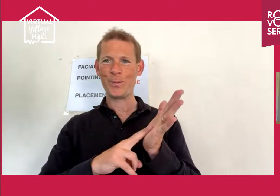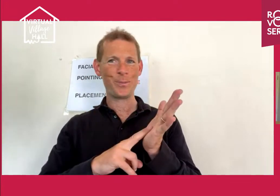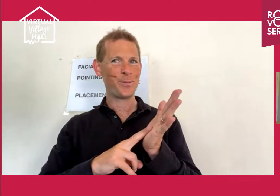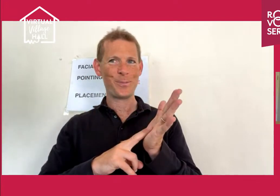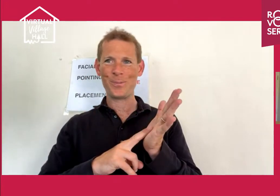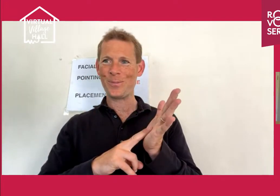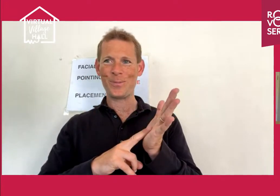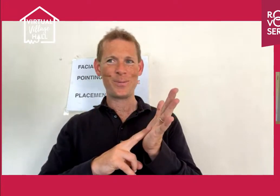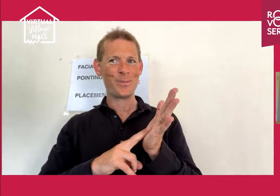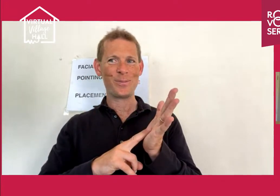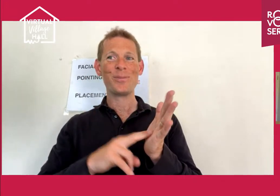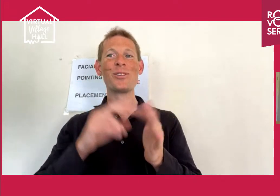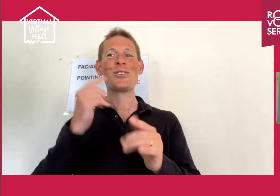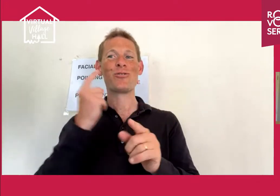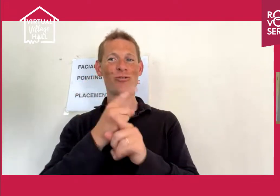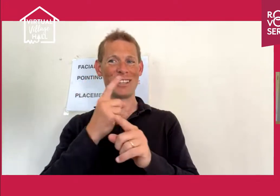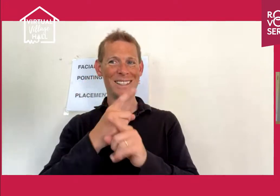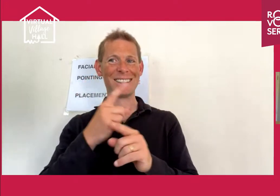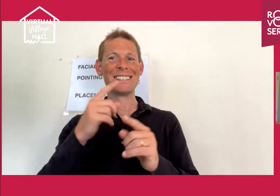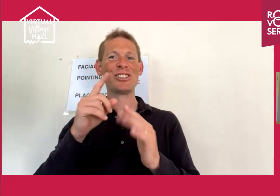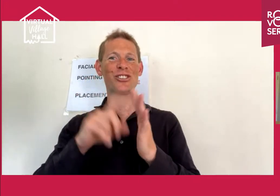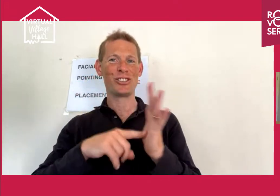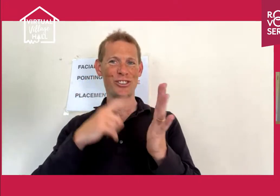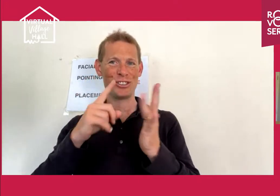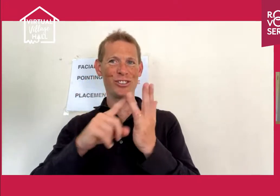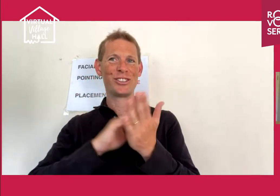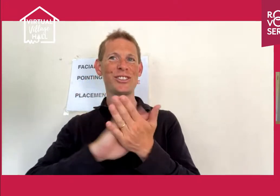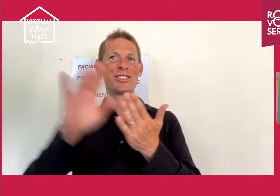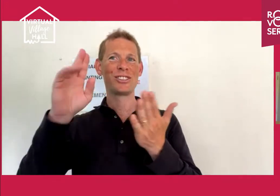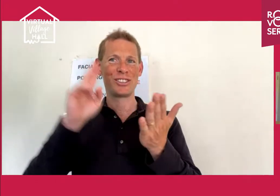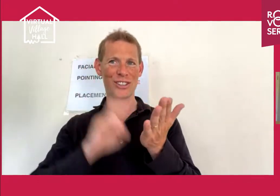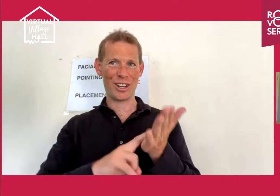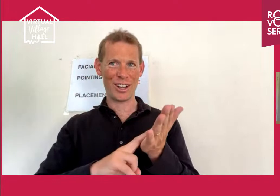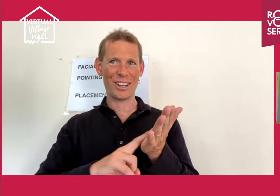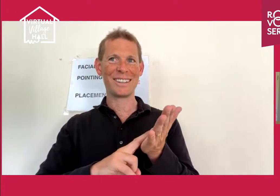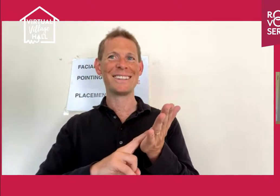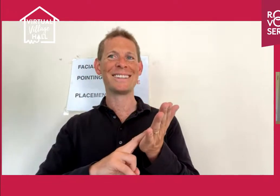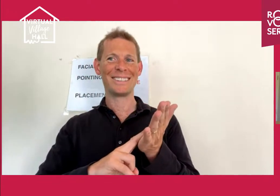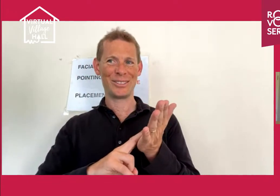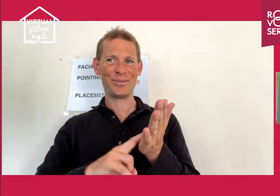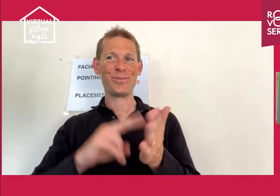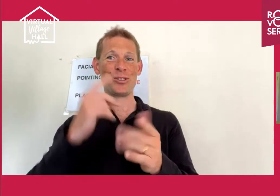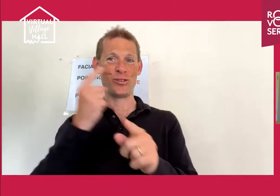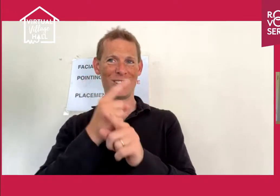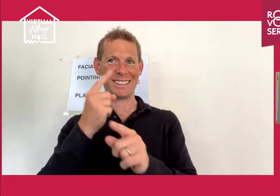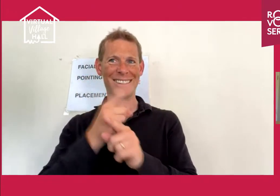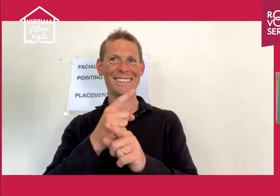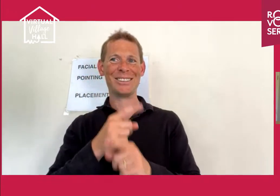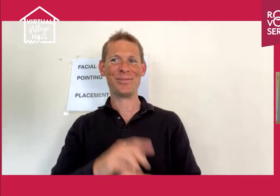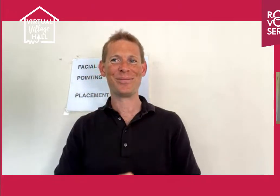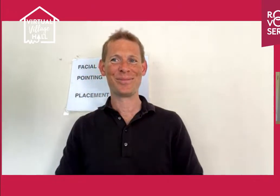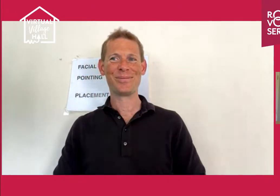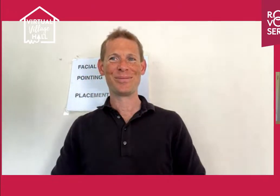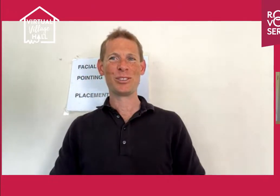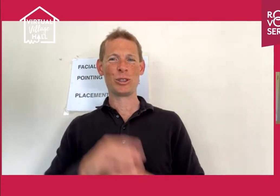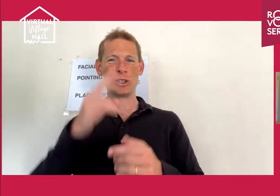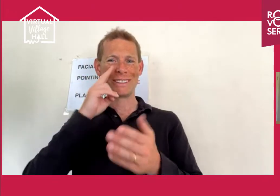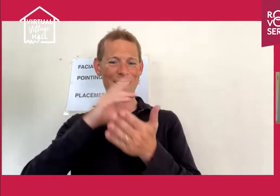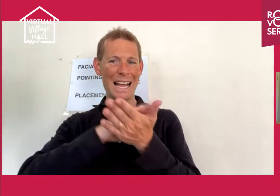No, it wasn't Joan. Some of you, yeah, it was John, John, John. So I think someone has